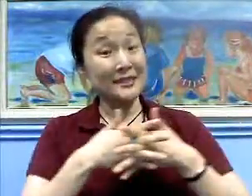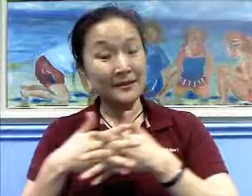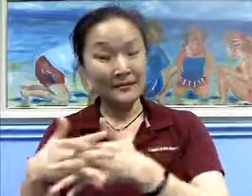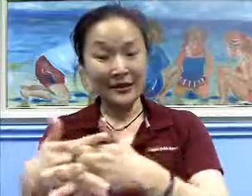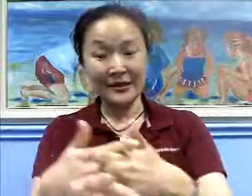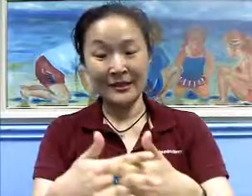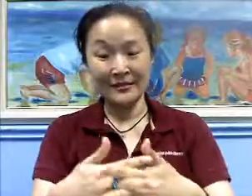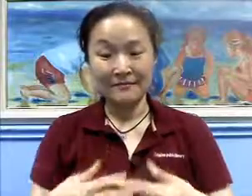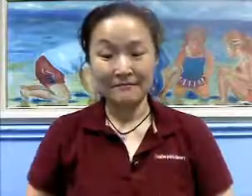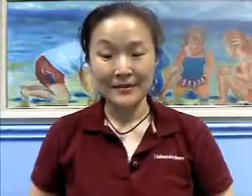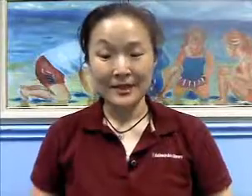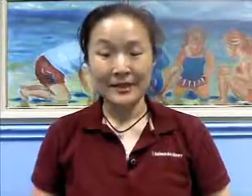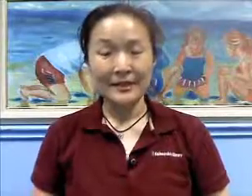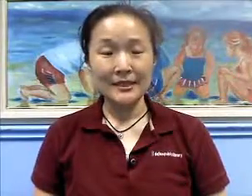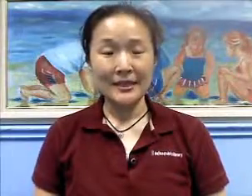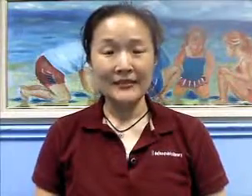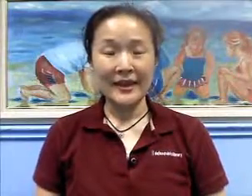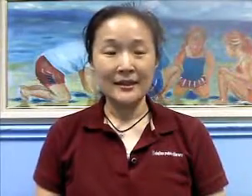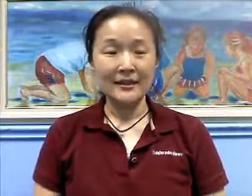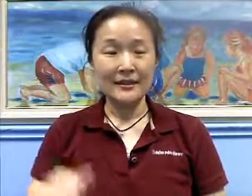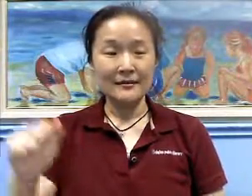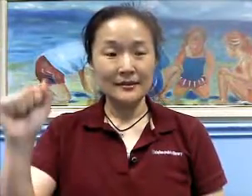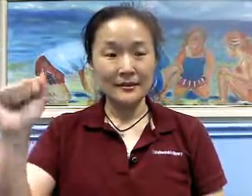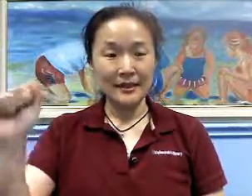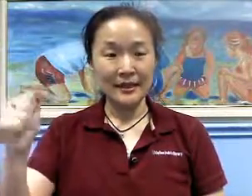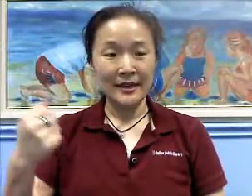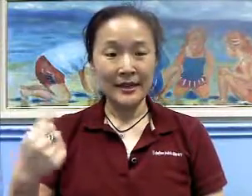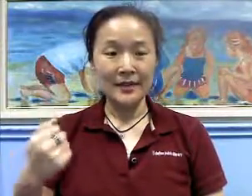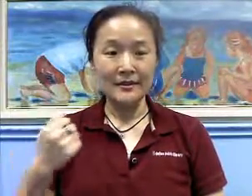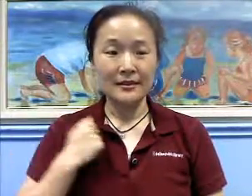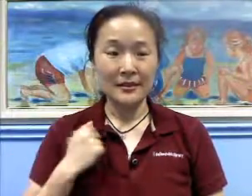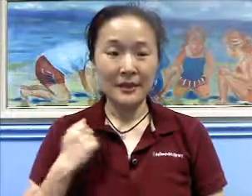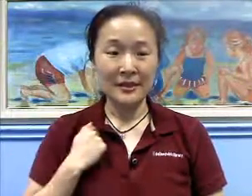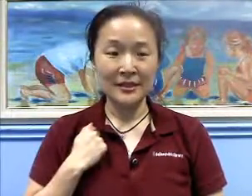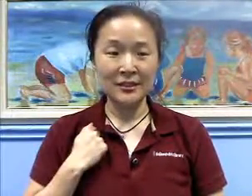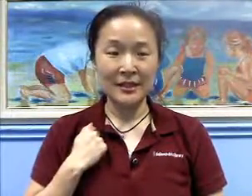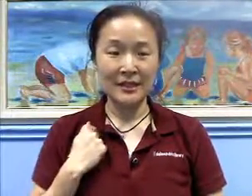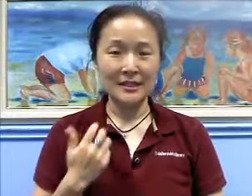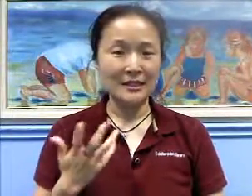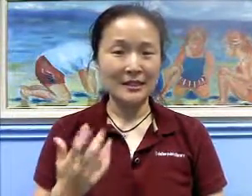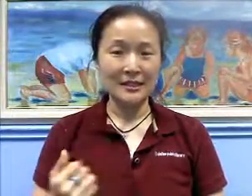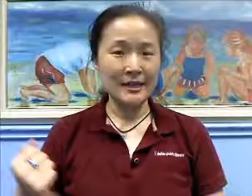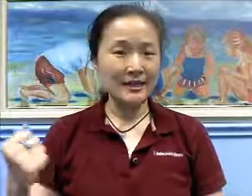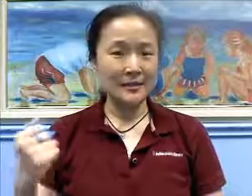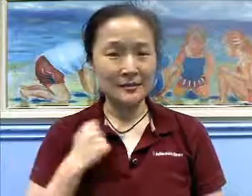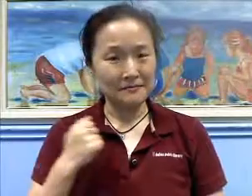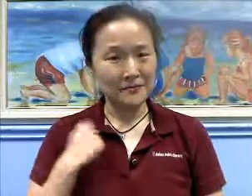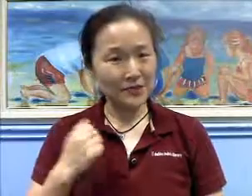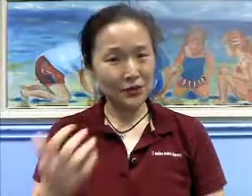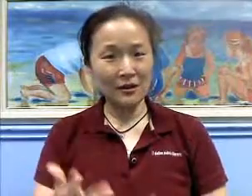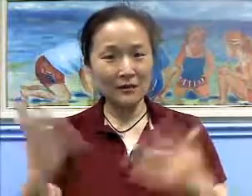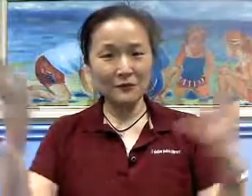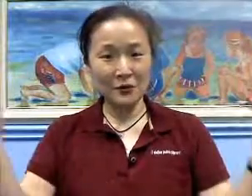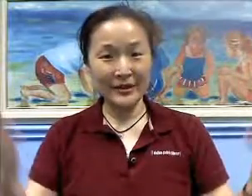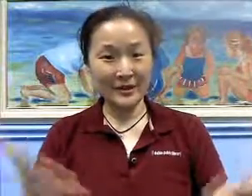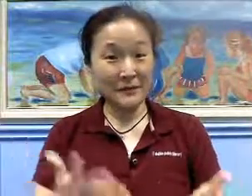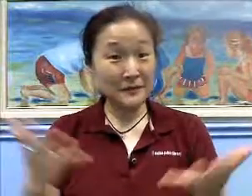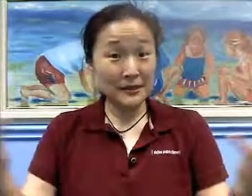of America. Next you have Canada. Take an A, tap it against your chest, because Canadians are strong, robust people,